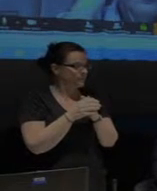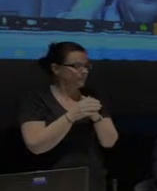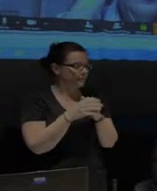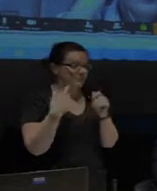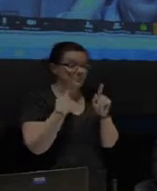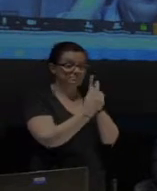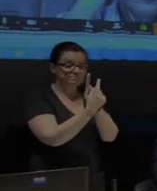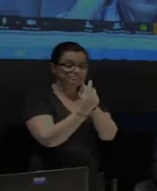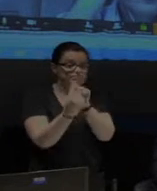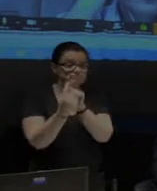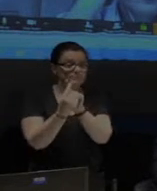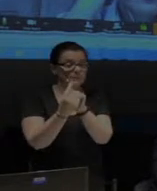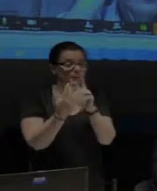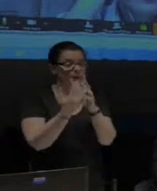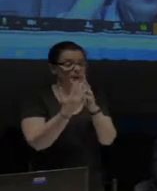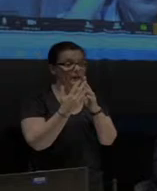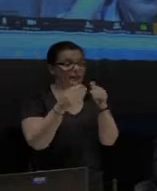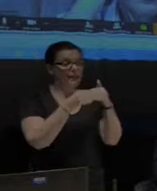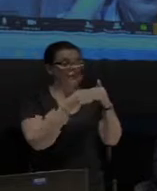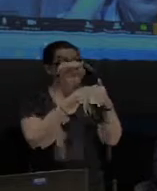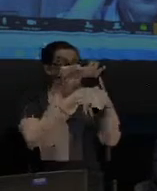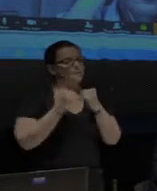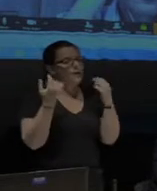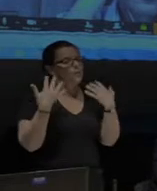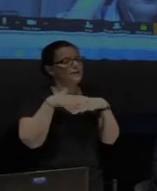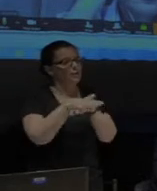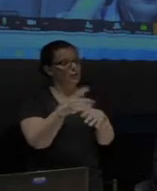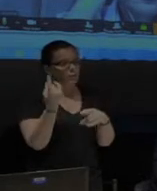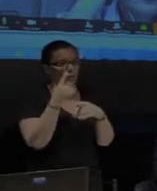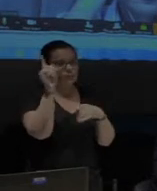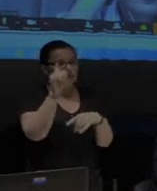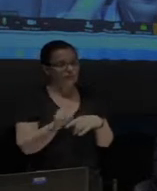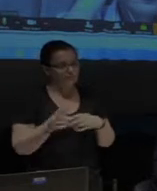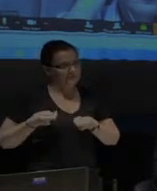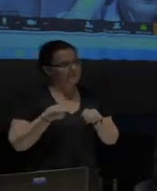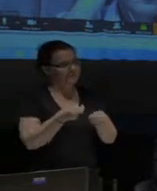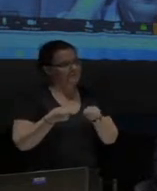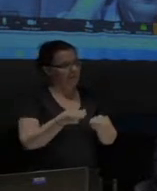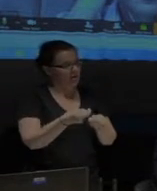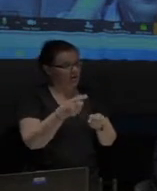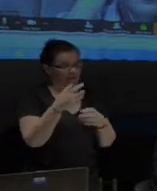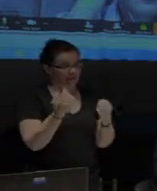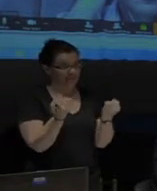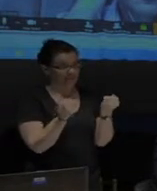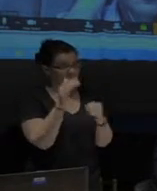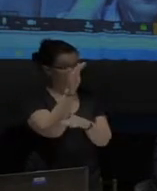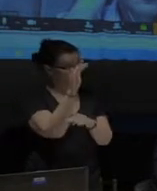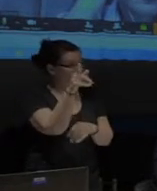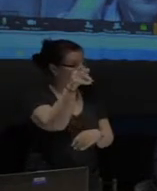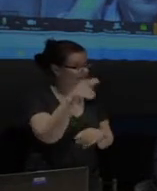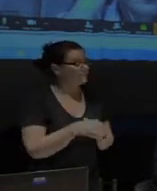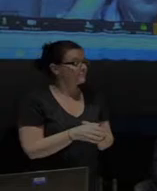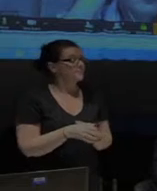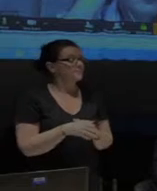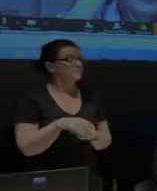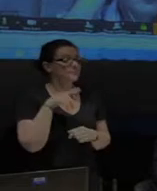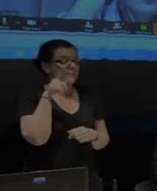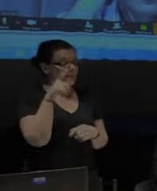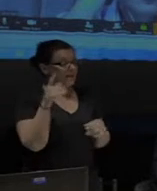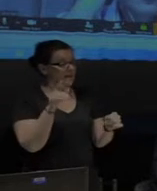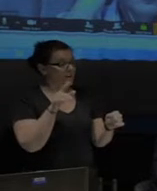big companies that supply our services, and to hear whose van was outside. They were the